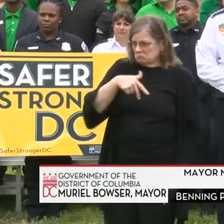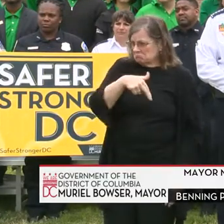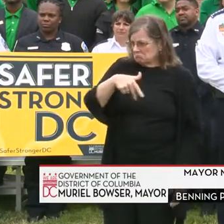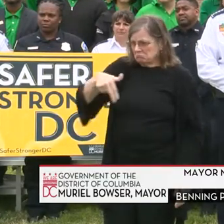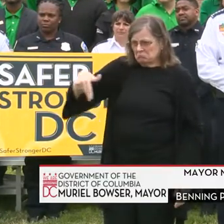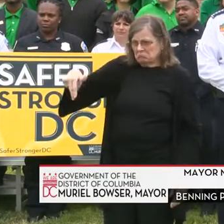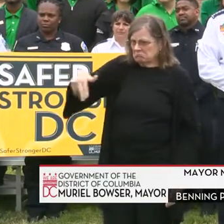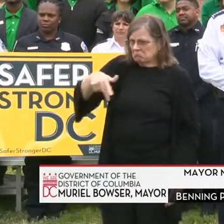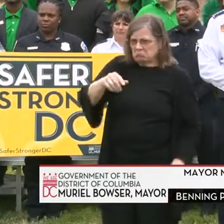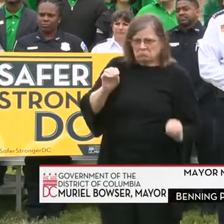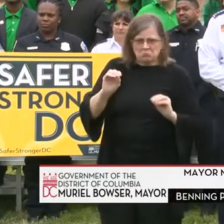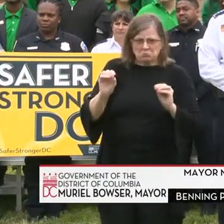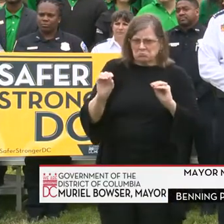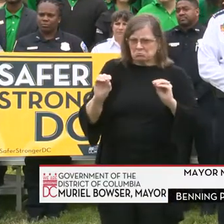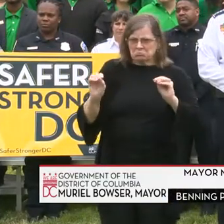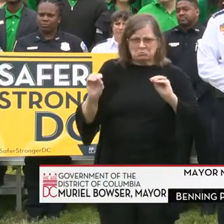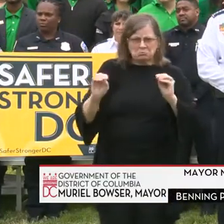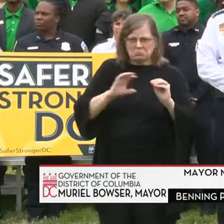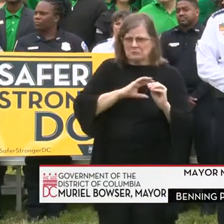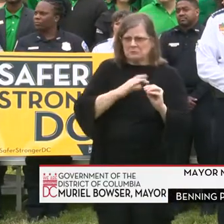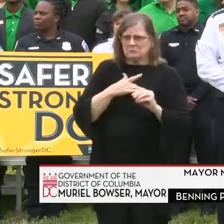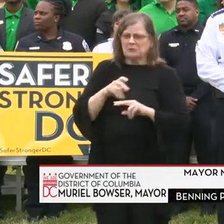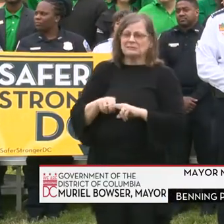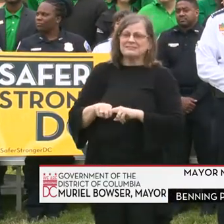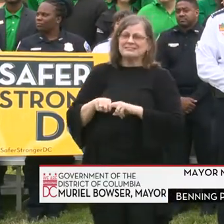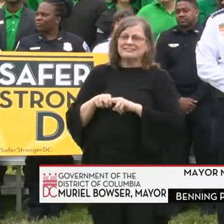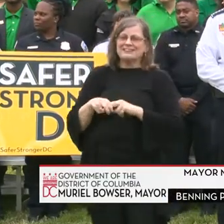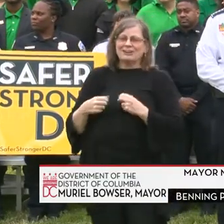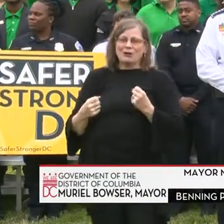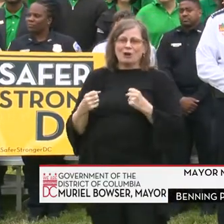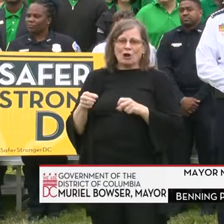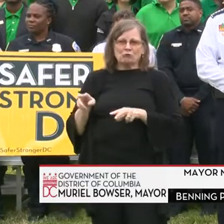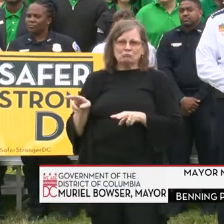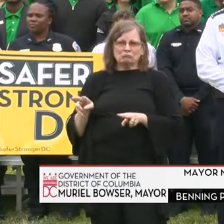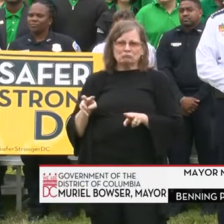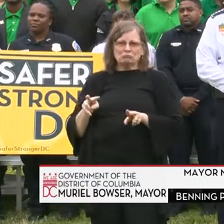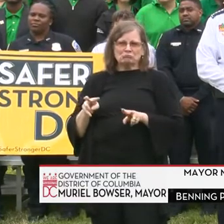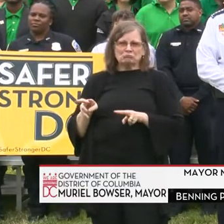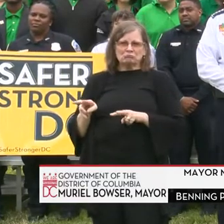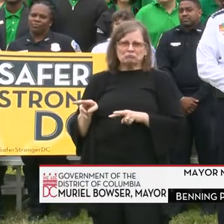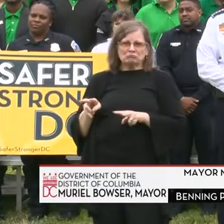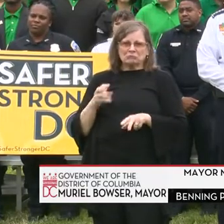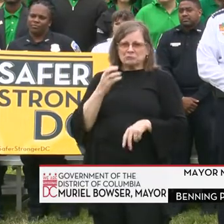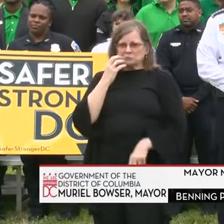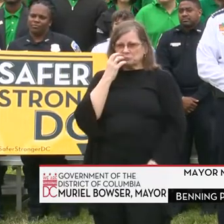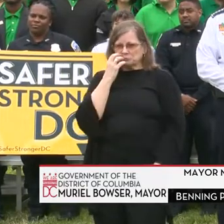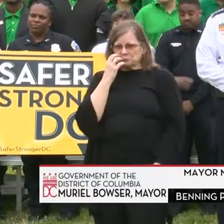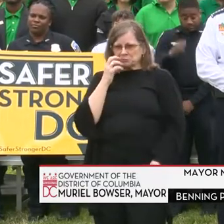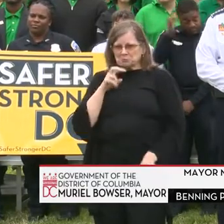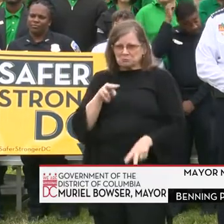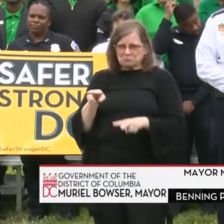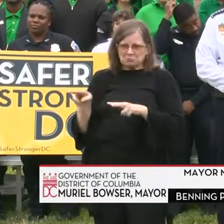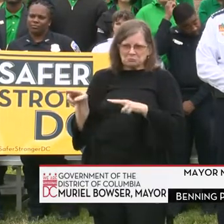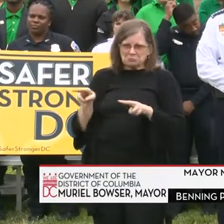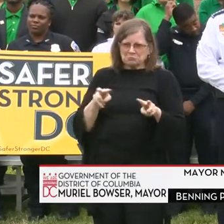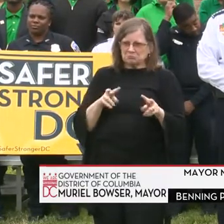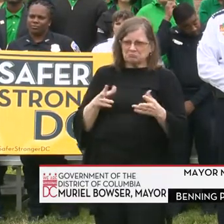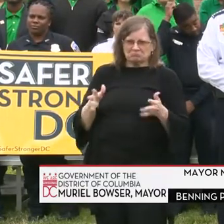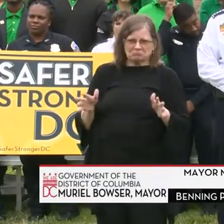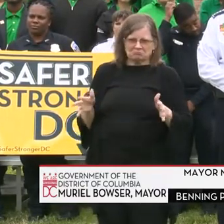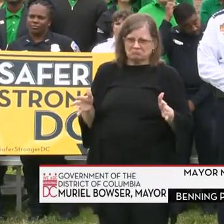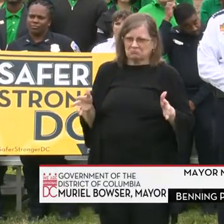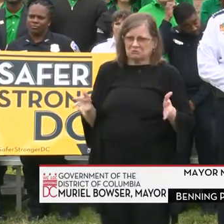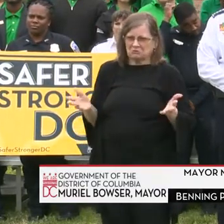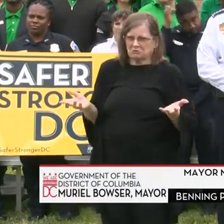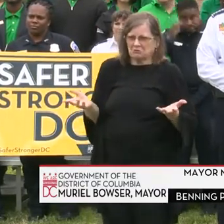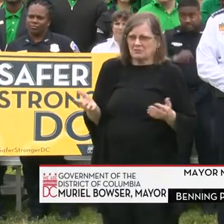in the community. They're normally sitting in their cars. And I'm also challenged with the generation. Every